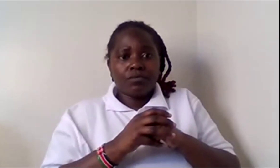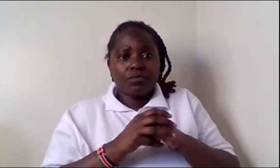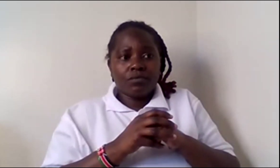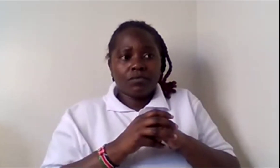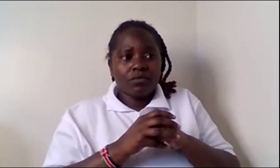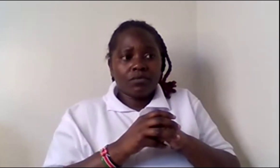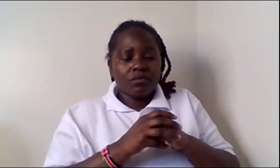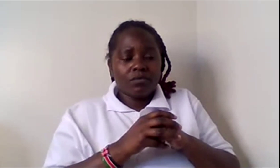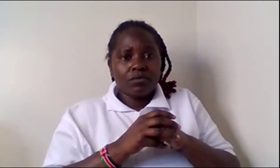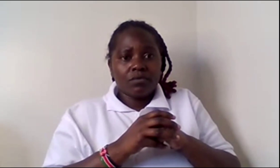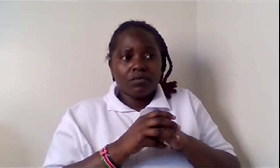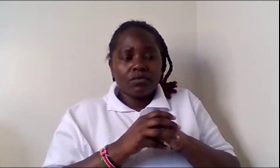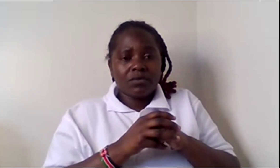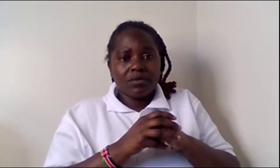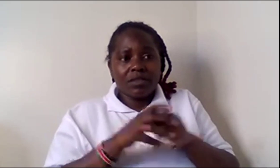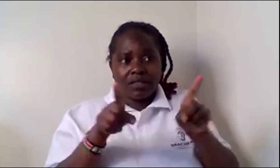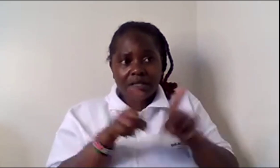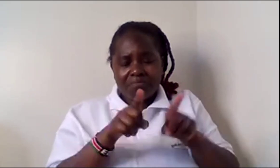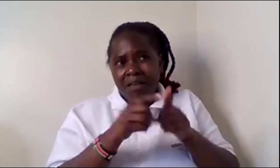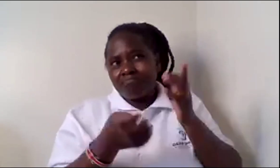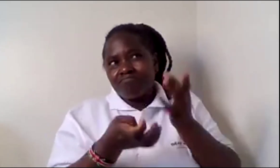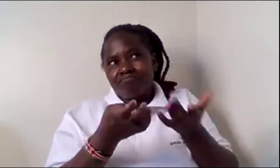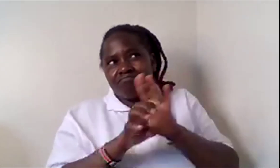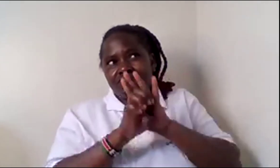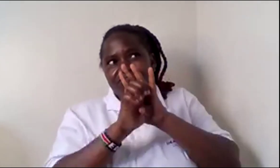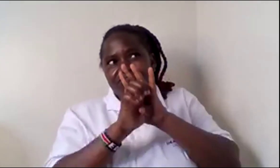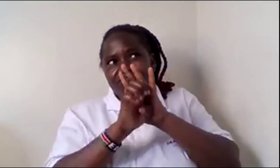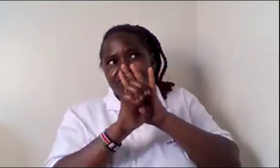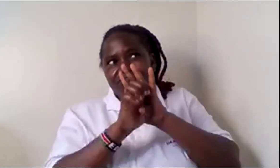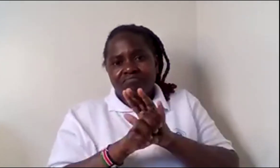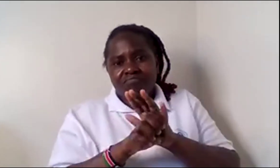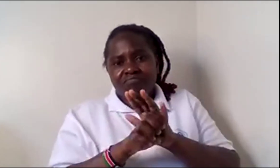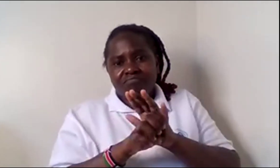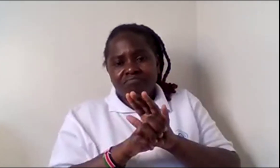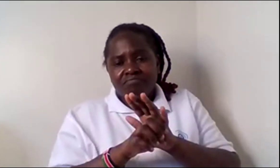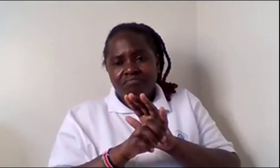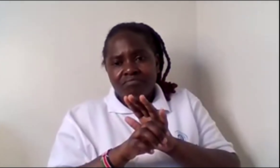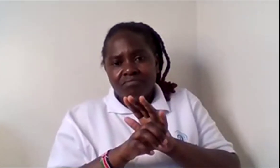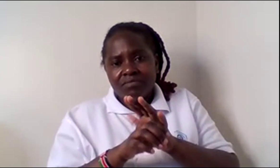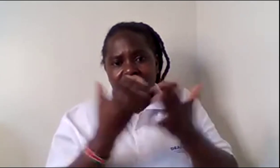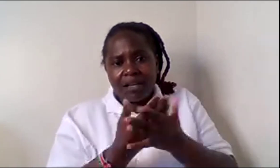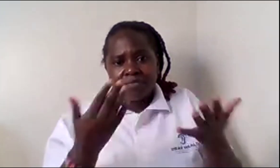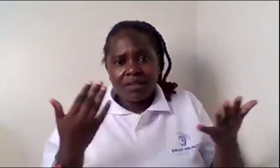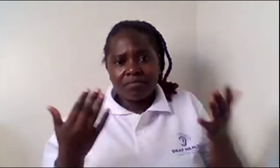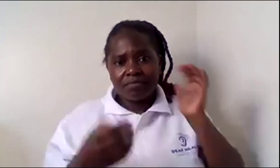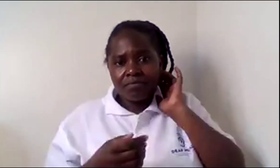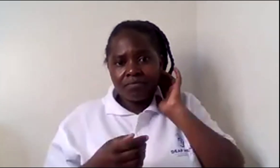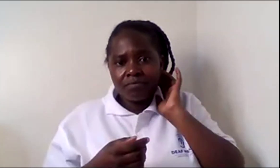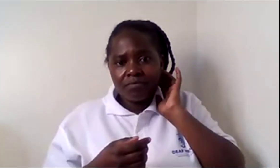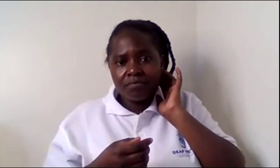almost like something called like adhesions or like scarring inside the reproductive cavity. So chlamydia